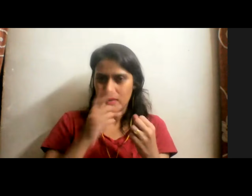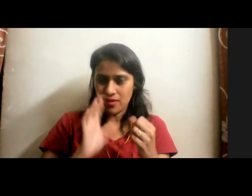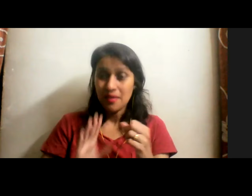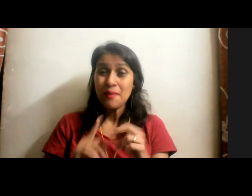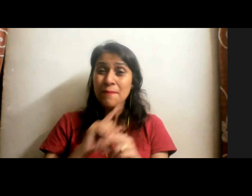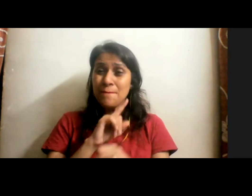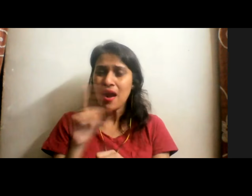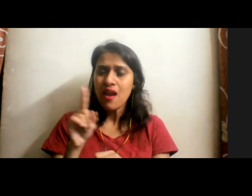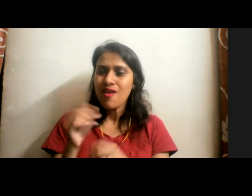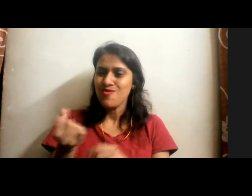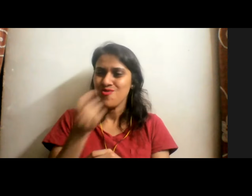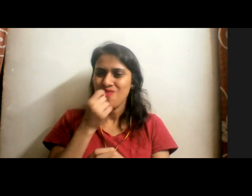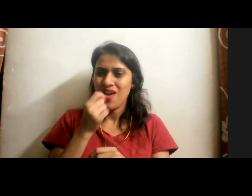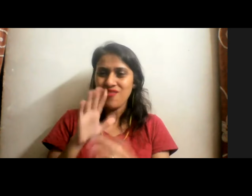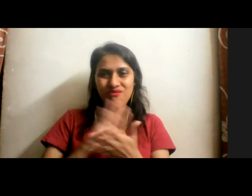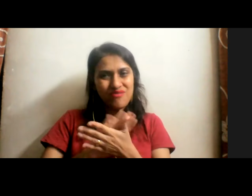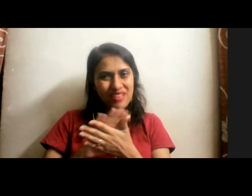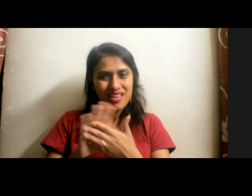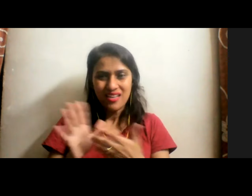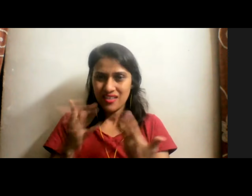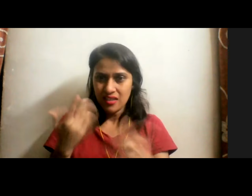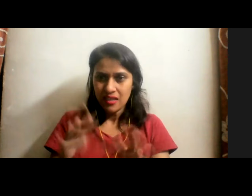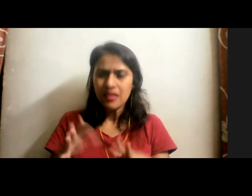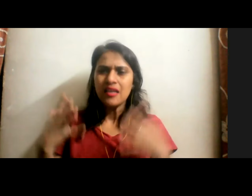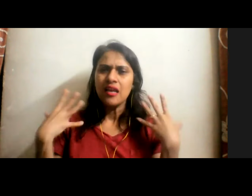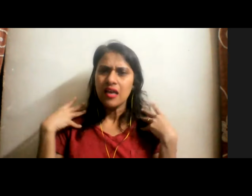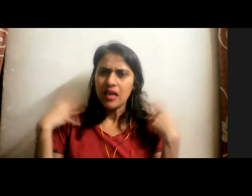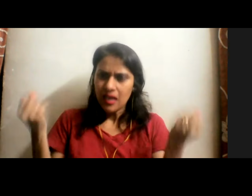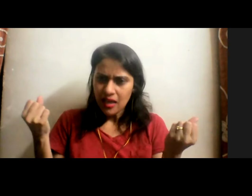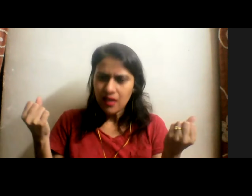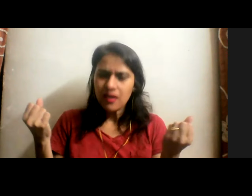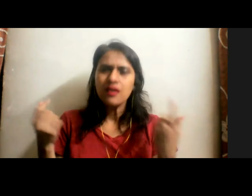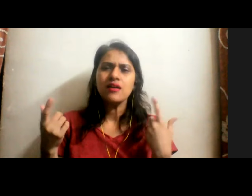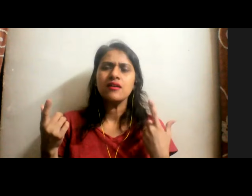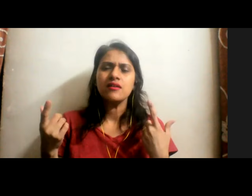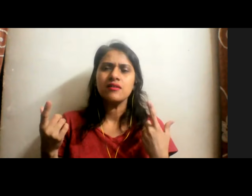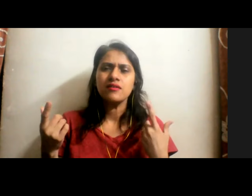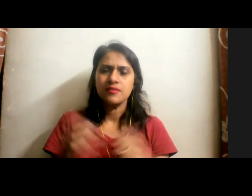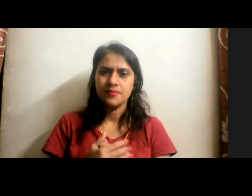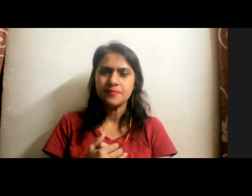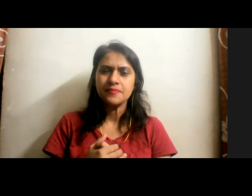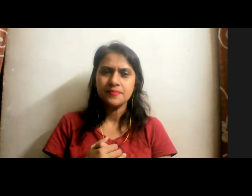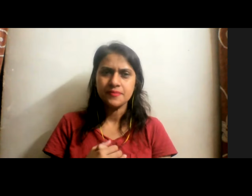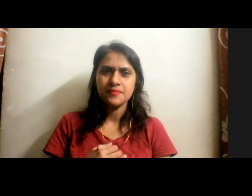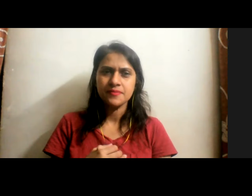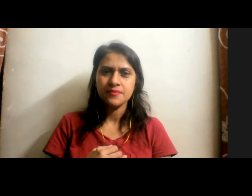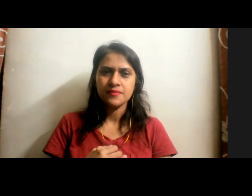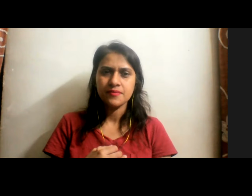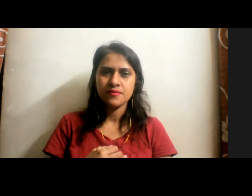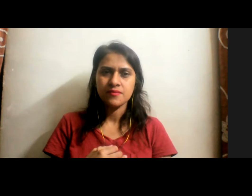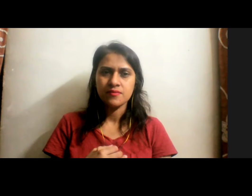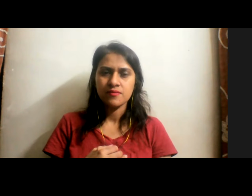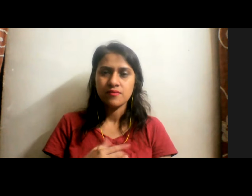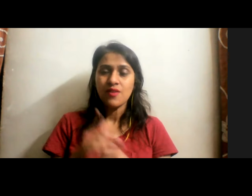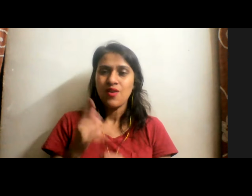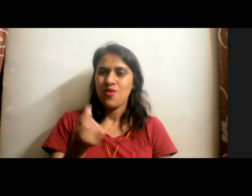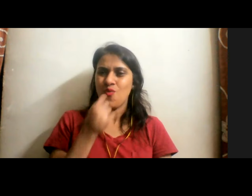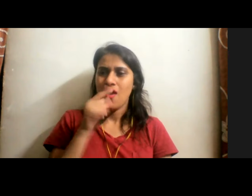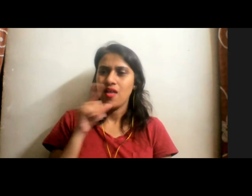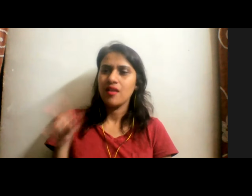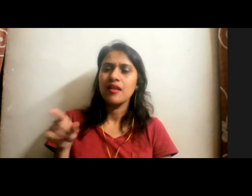the effect after giving the painkiller? So painkiller, here is the independent variables, and